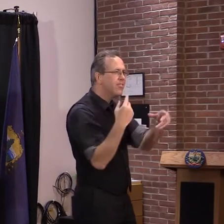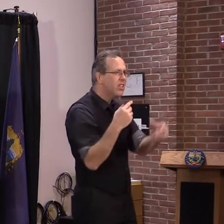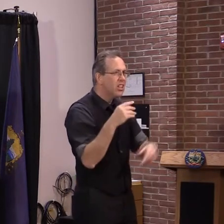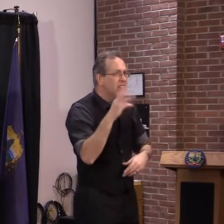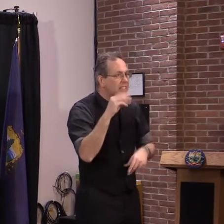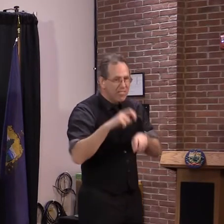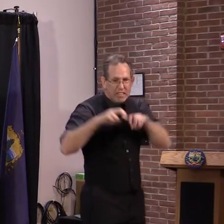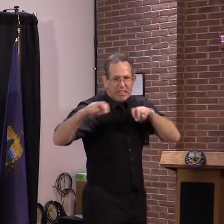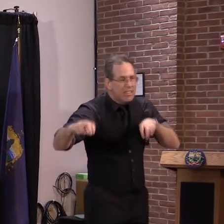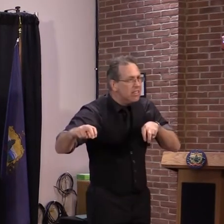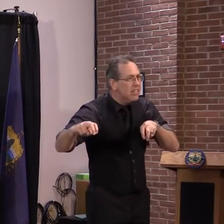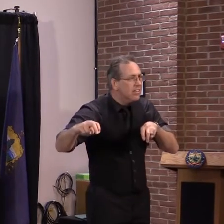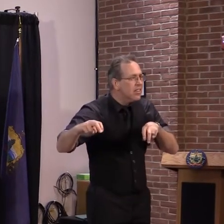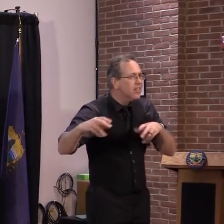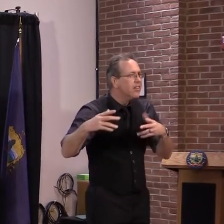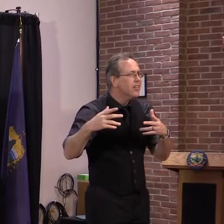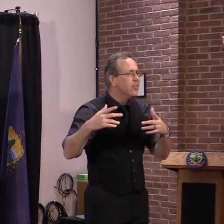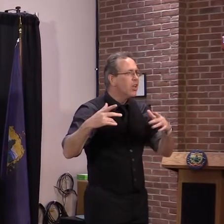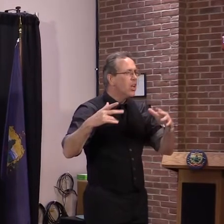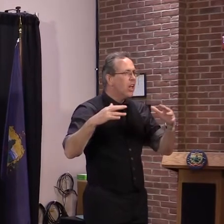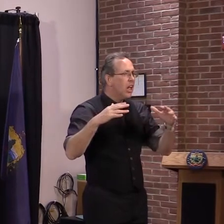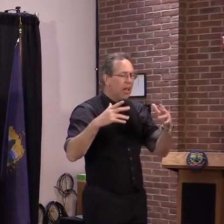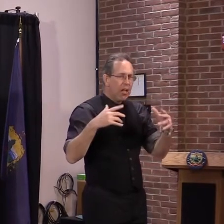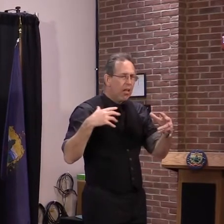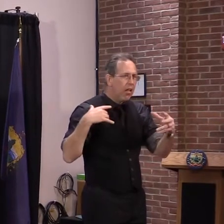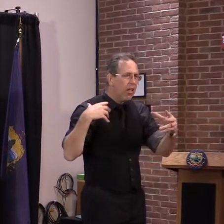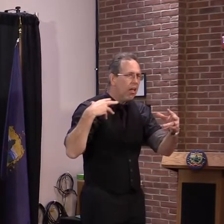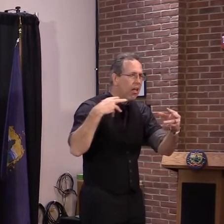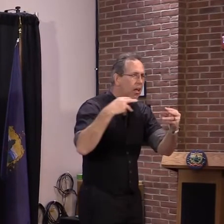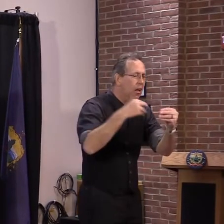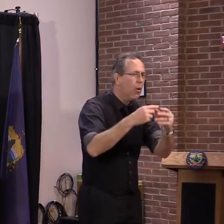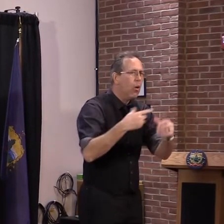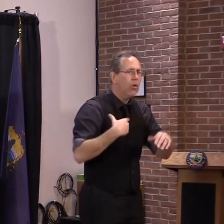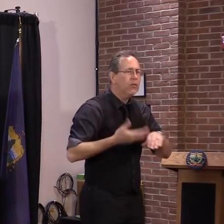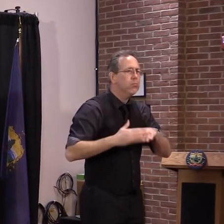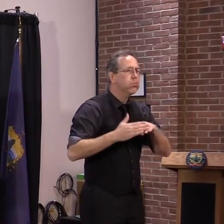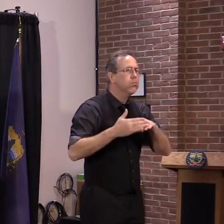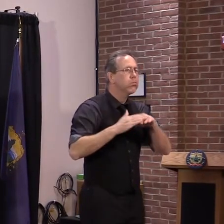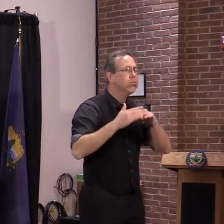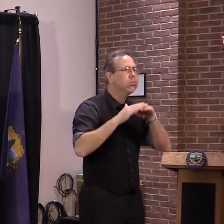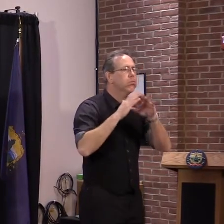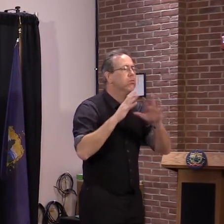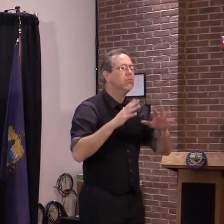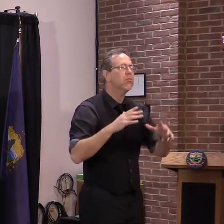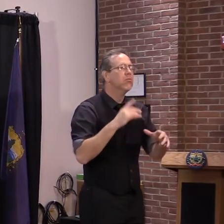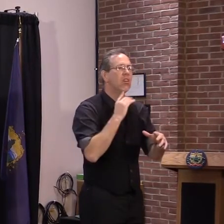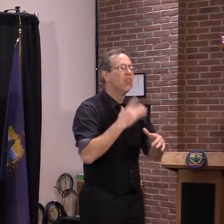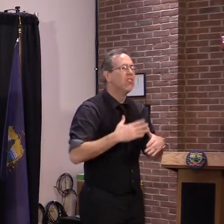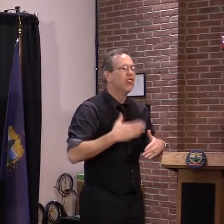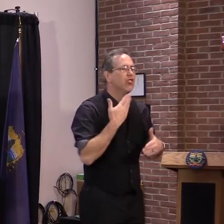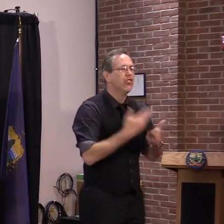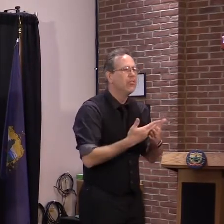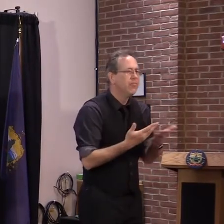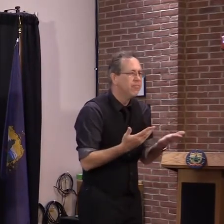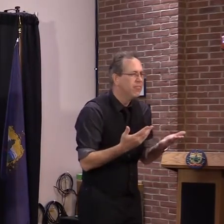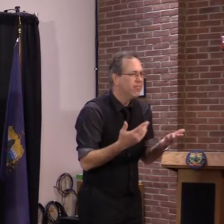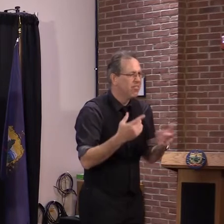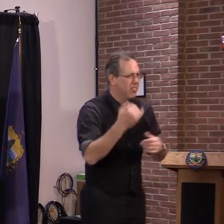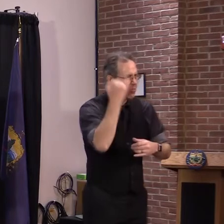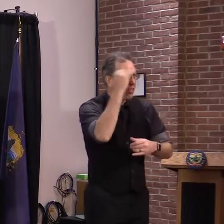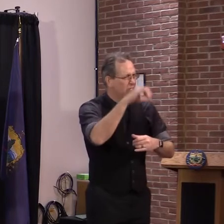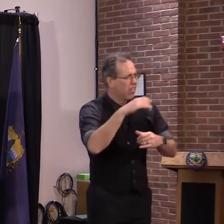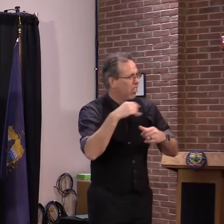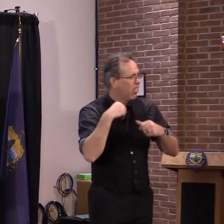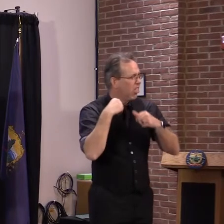bring to kids and what they've been experiencing over this amount of time. And think about, even at the height of